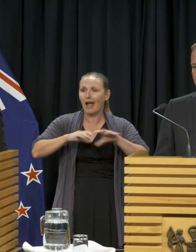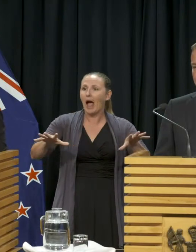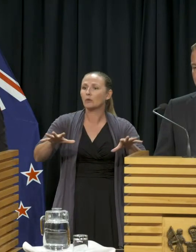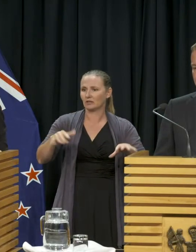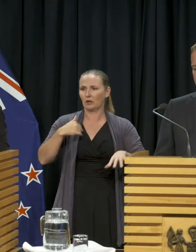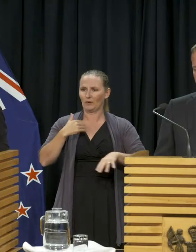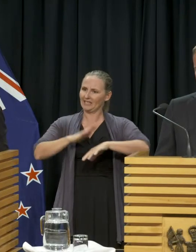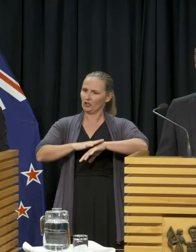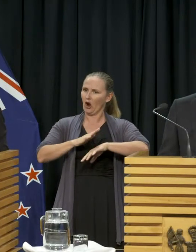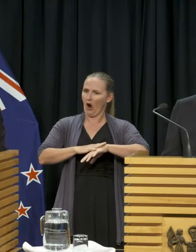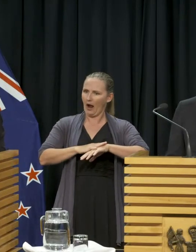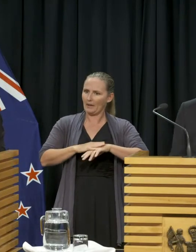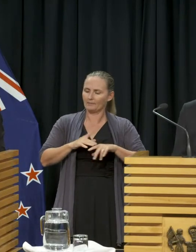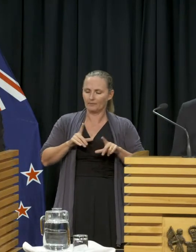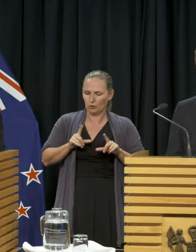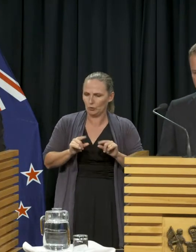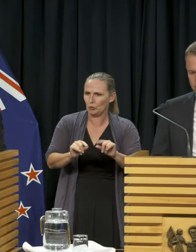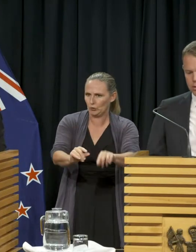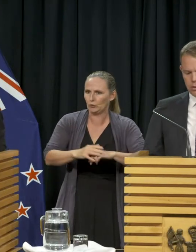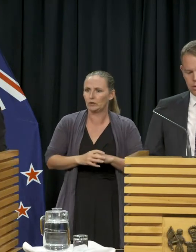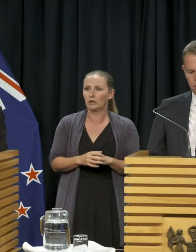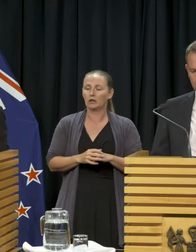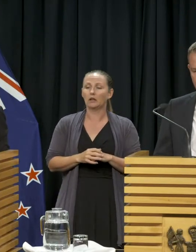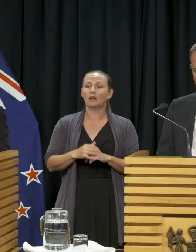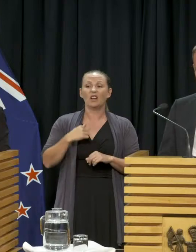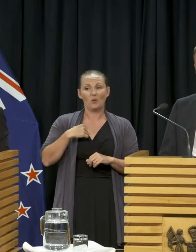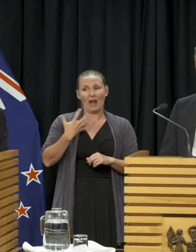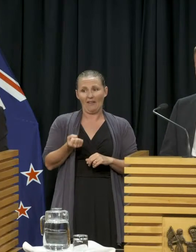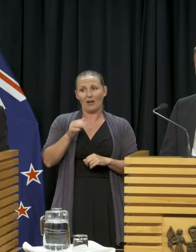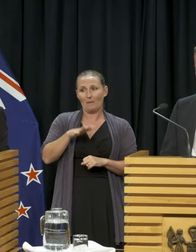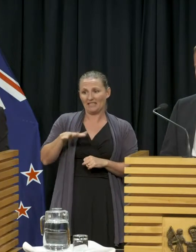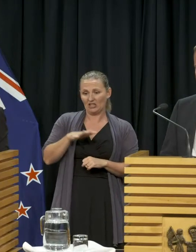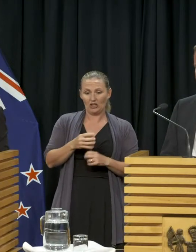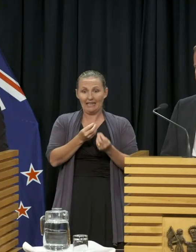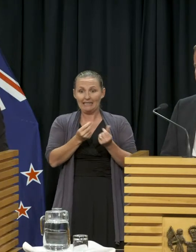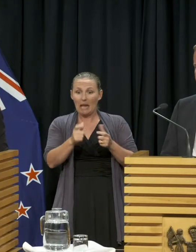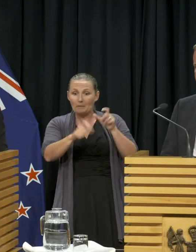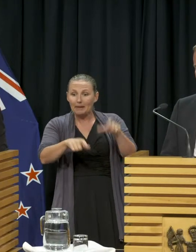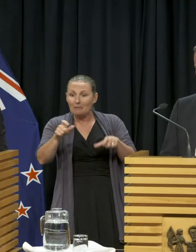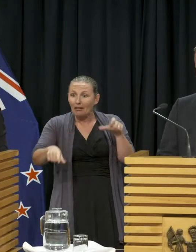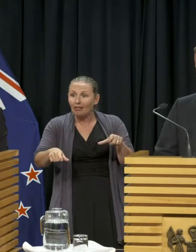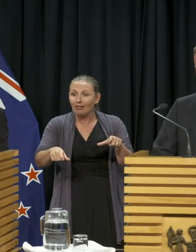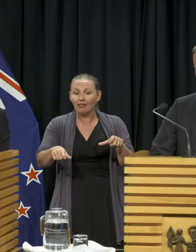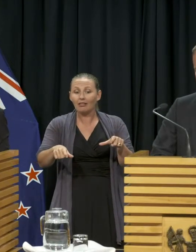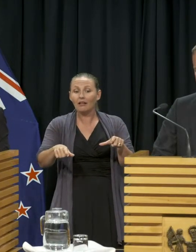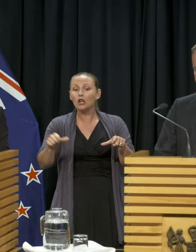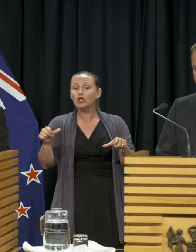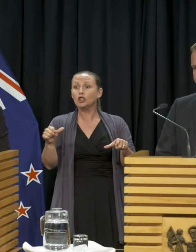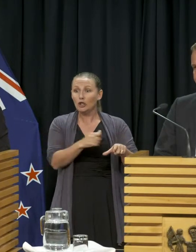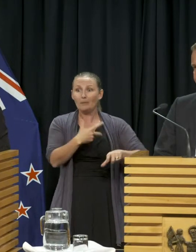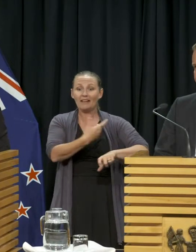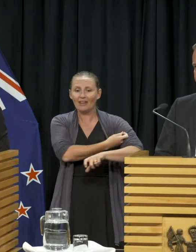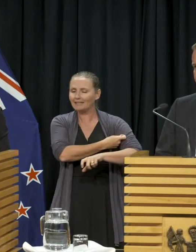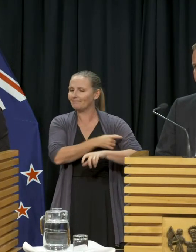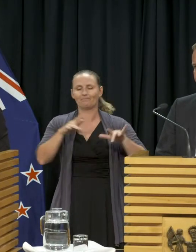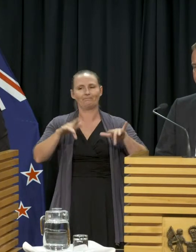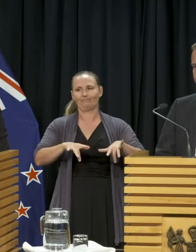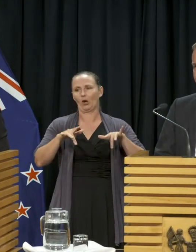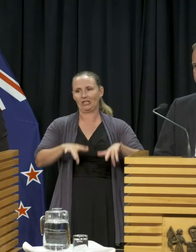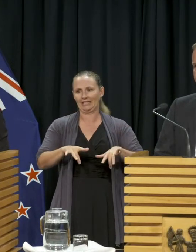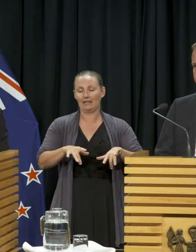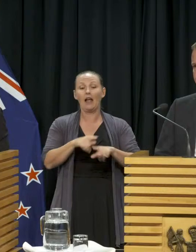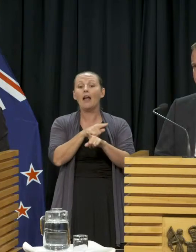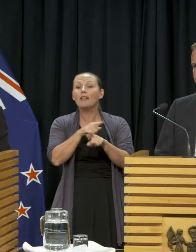so. We have a position, though, where there are some individuals who within that time frame have not been. They now know that, of course, a window for them to